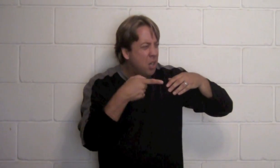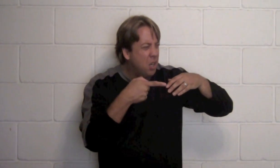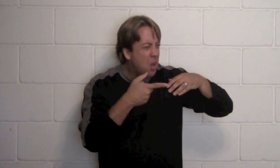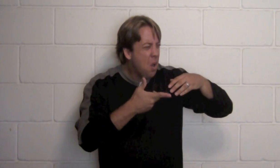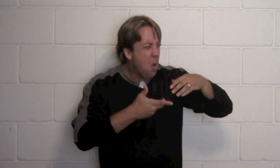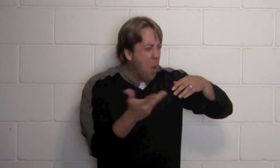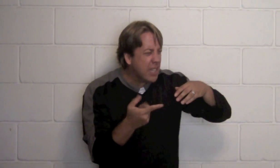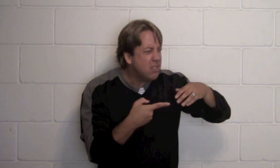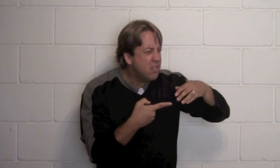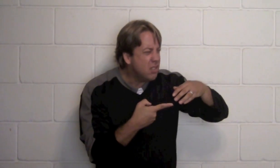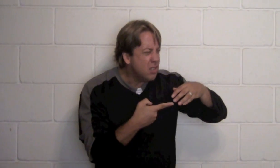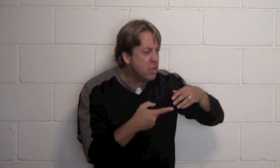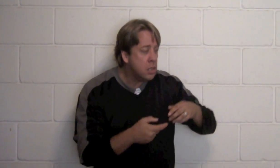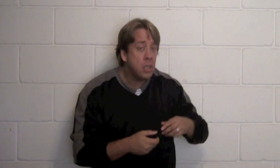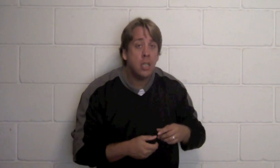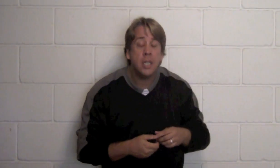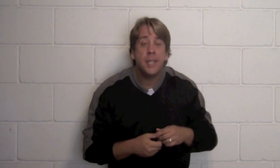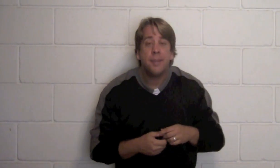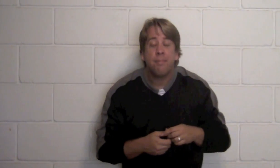Smells terrible. What is that?